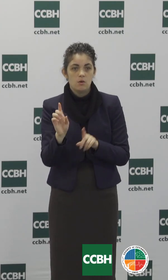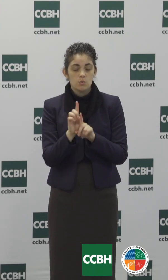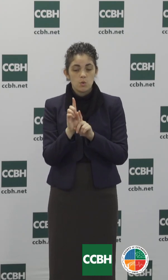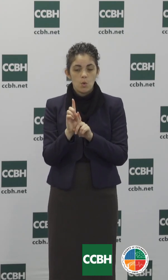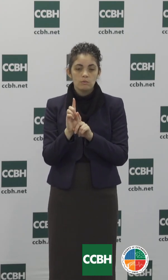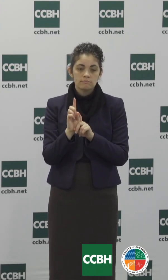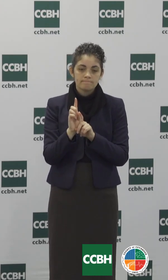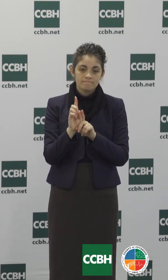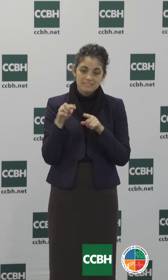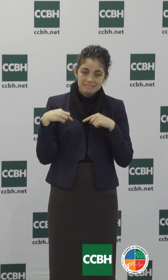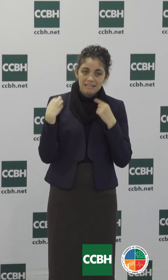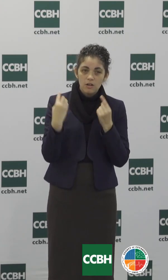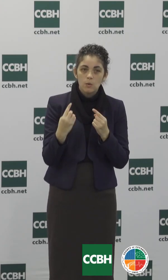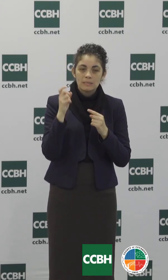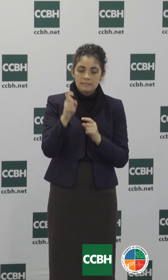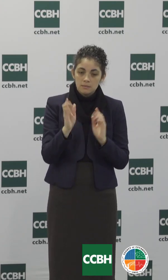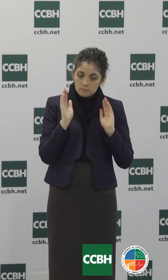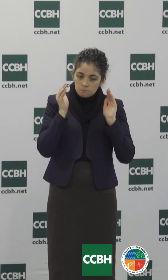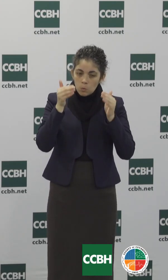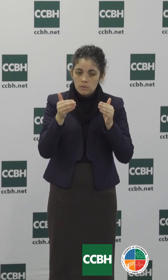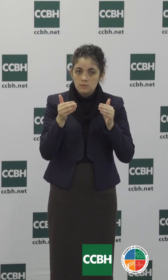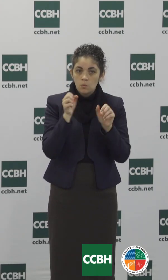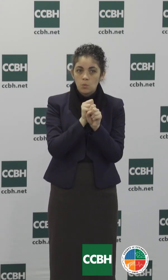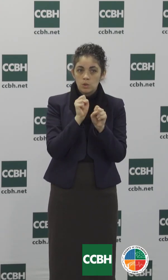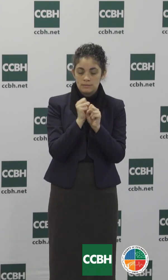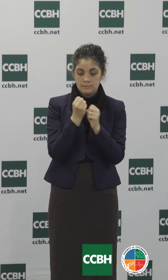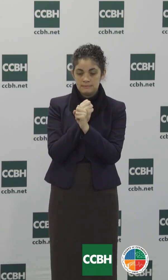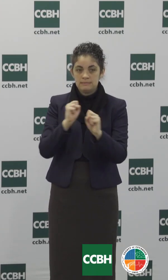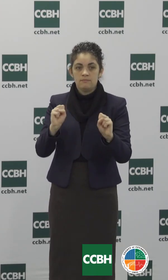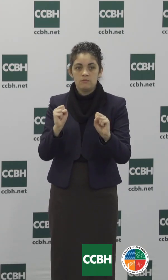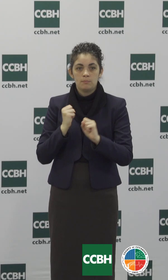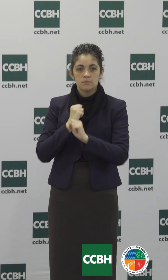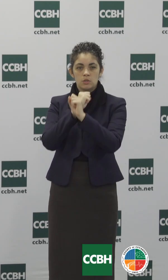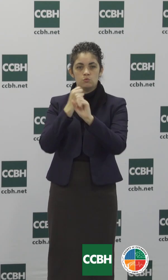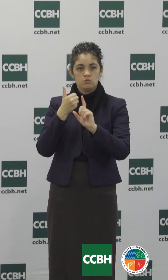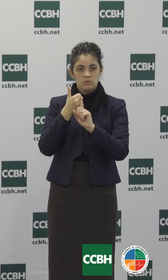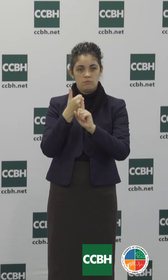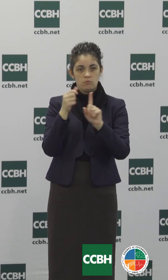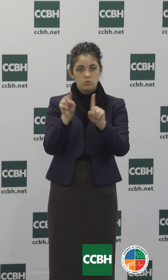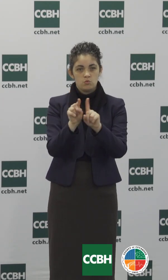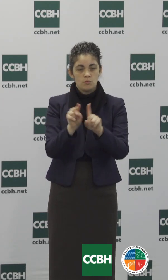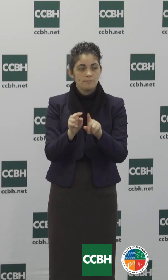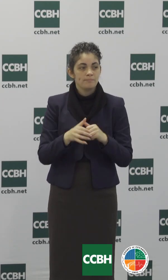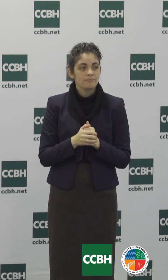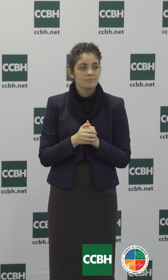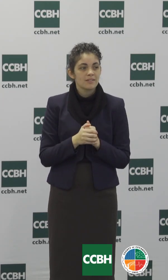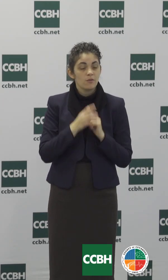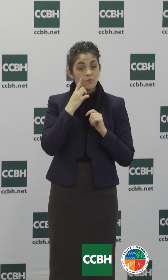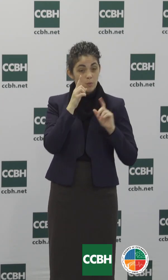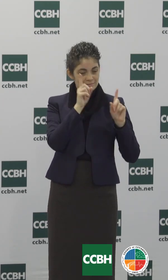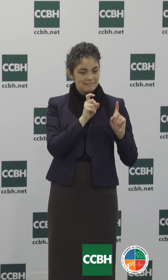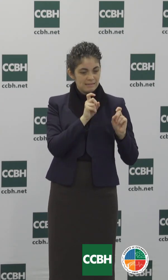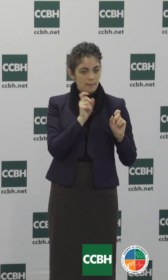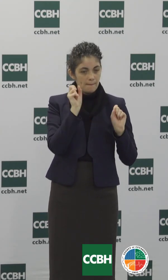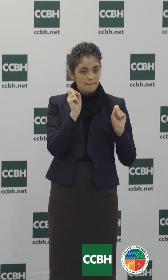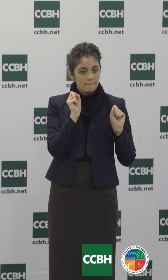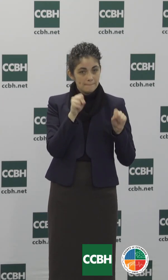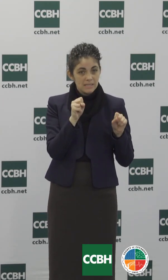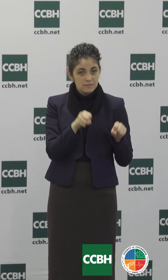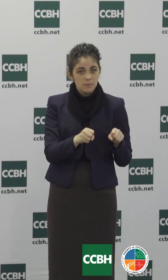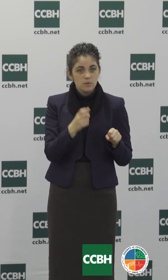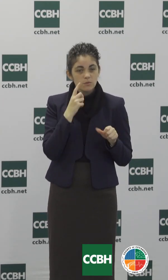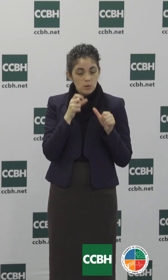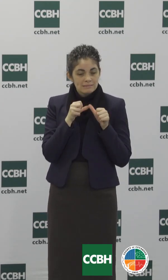time, we need to be vigilant. And so testing must be expanded